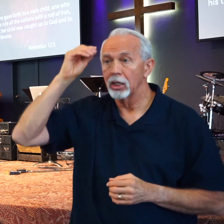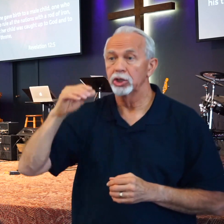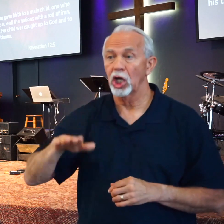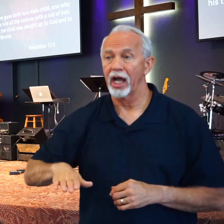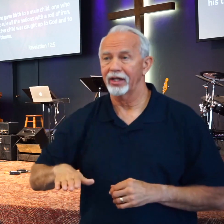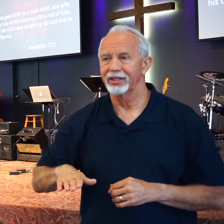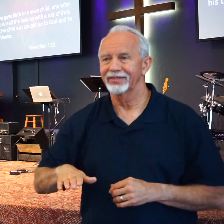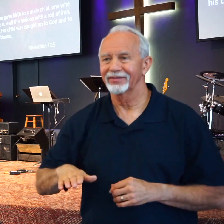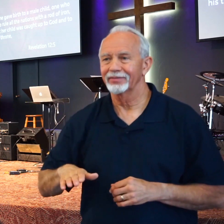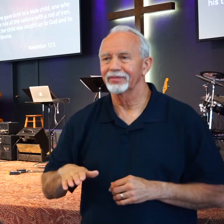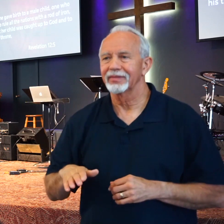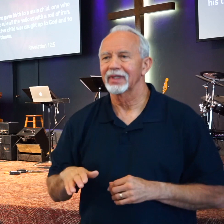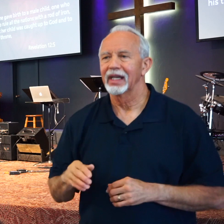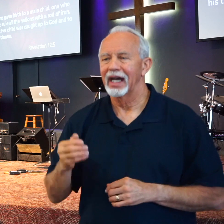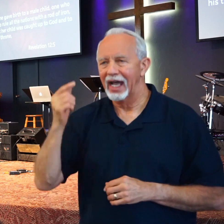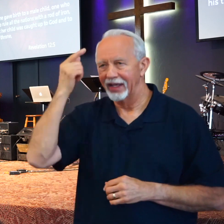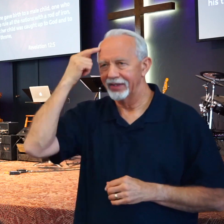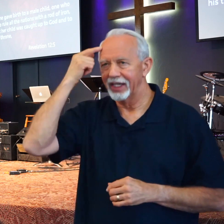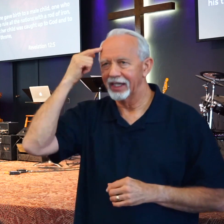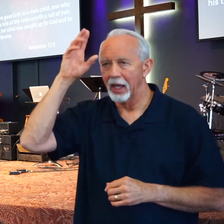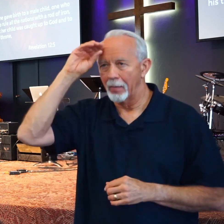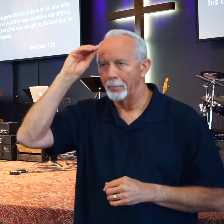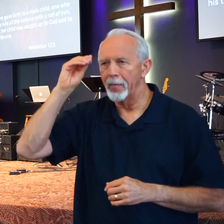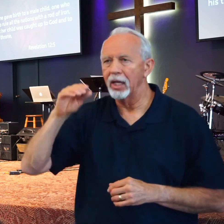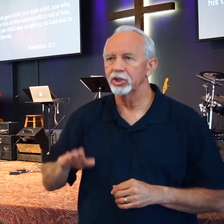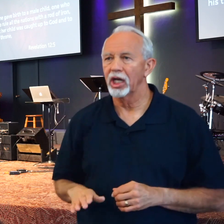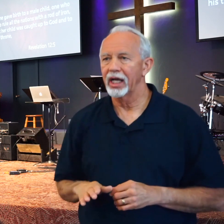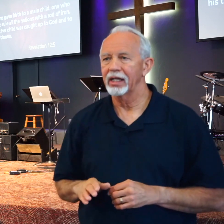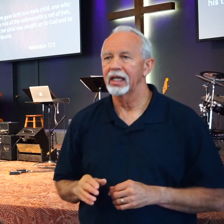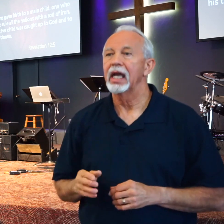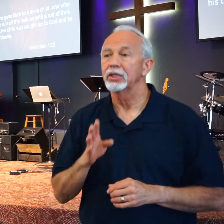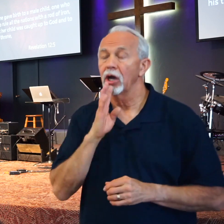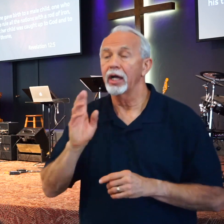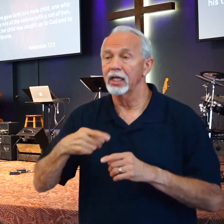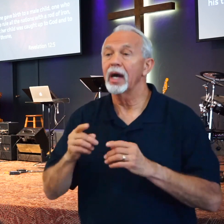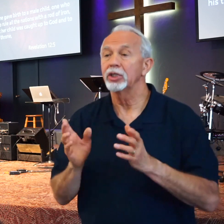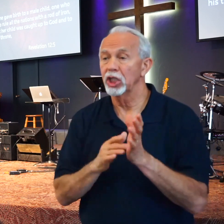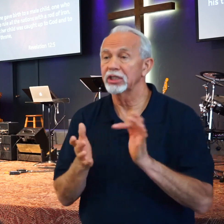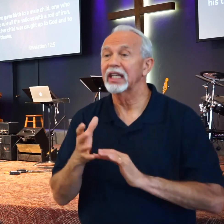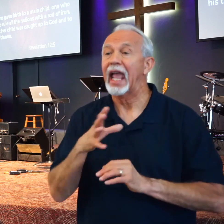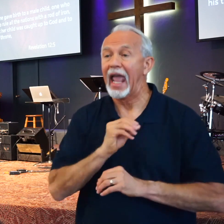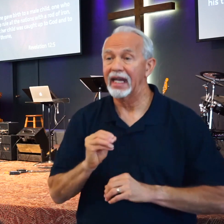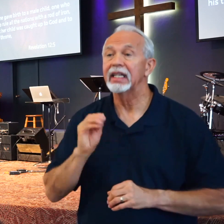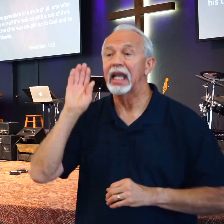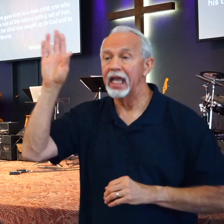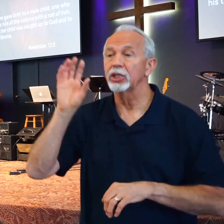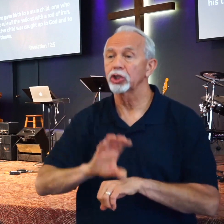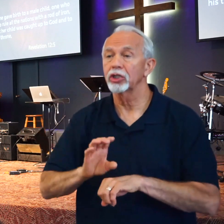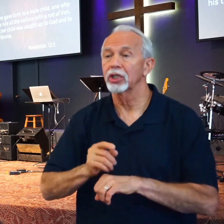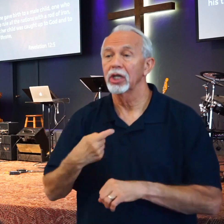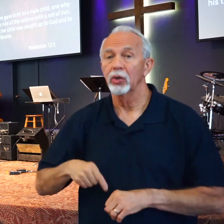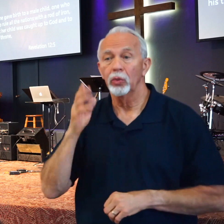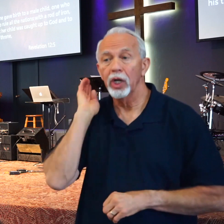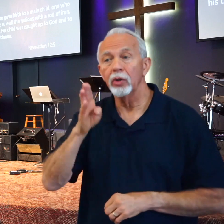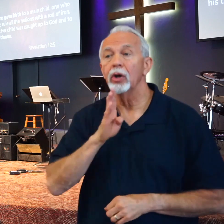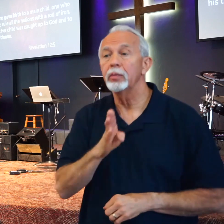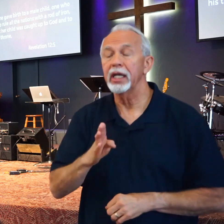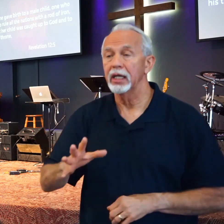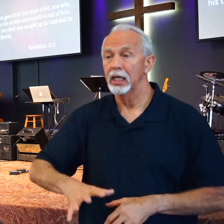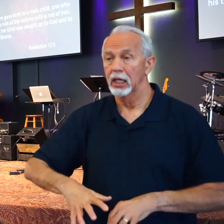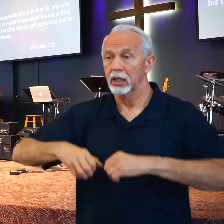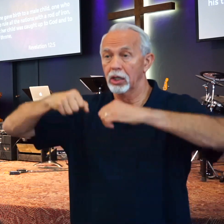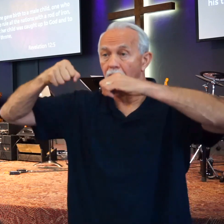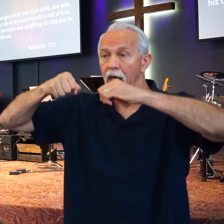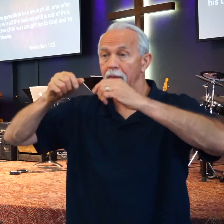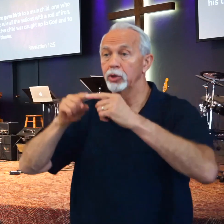I think that male child is referring to Jesus and his church, and that we will be caught up to God and to